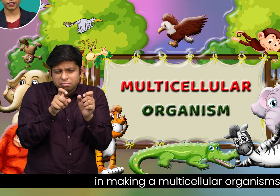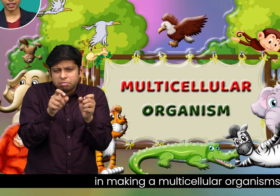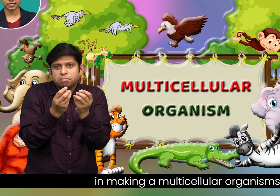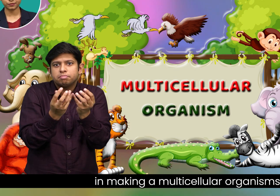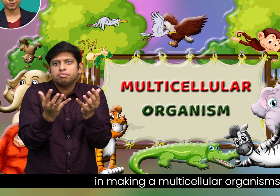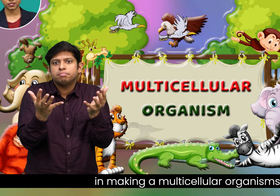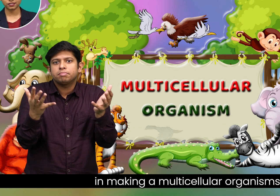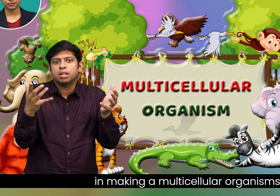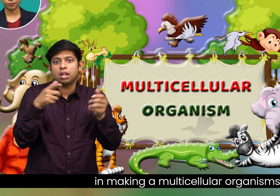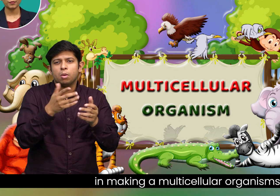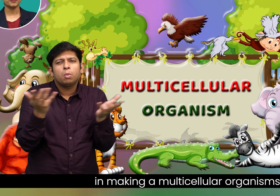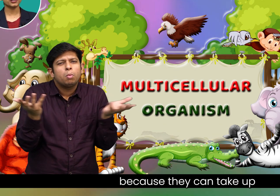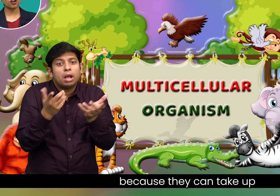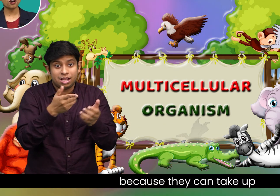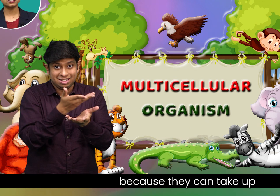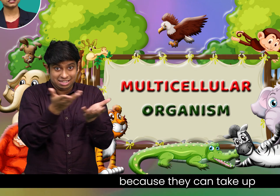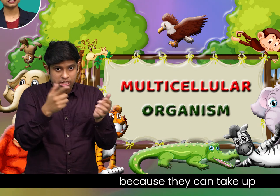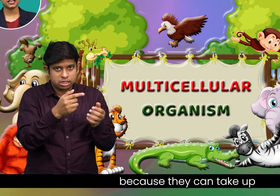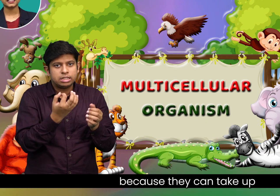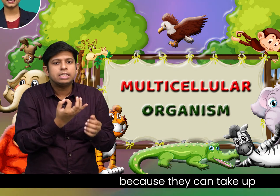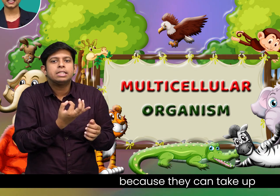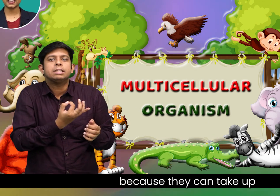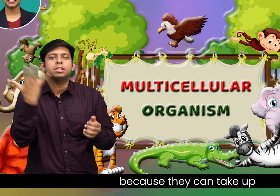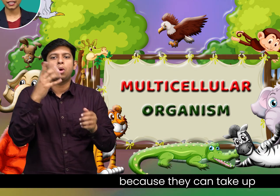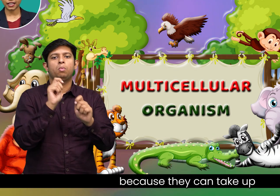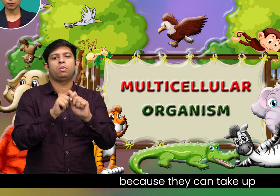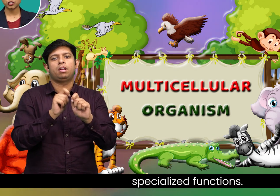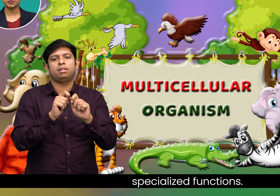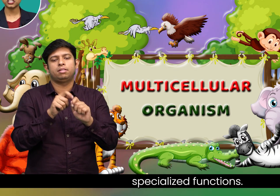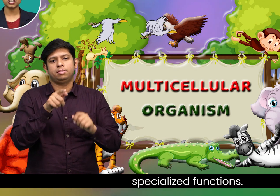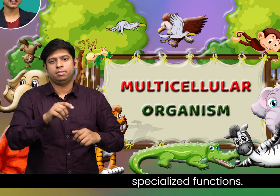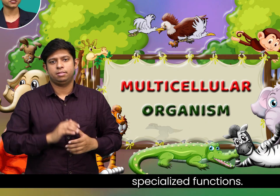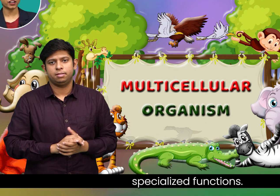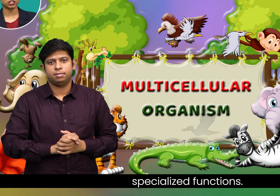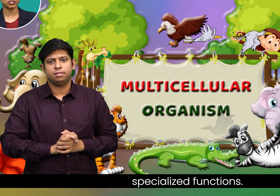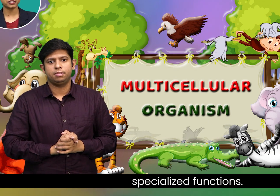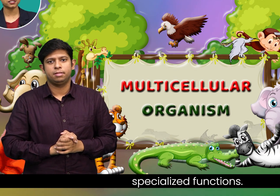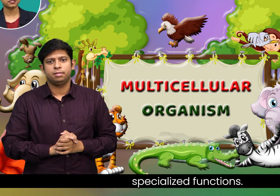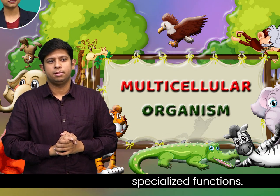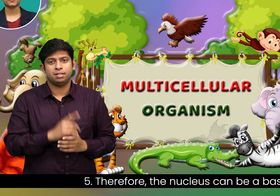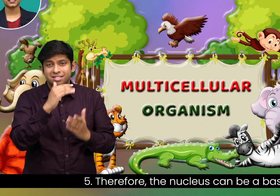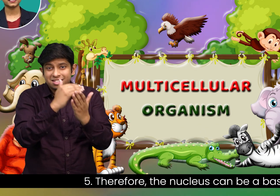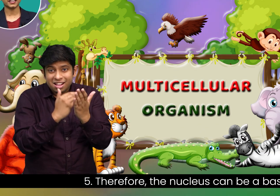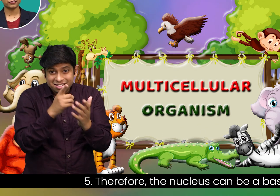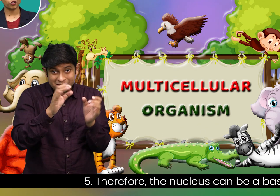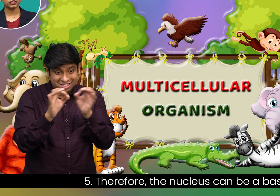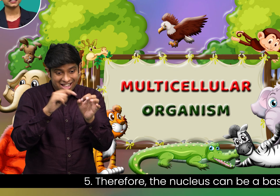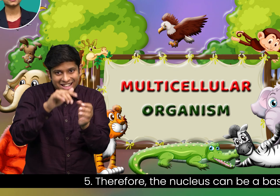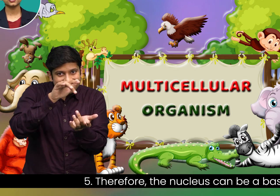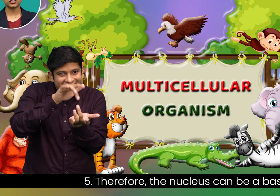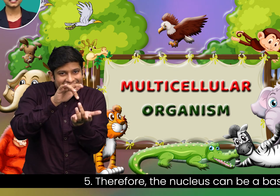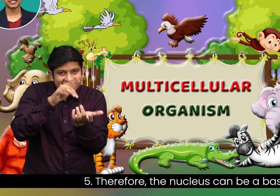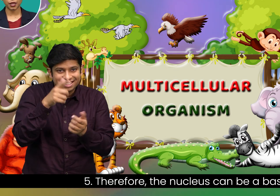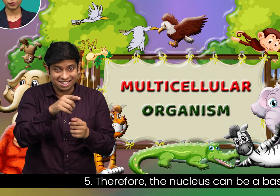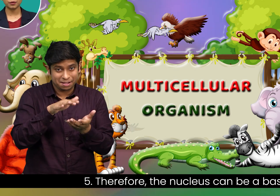multicellular organisms because they can take up specialized functions. Therefore,